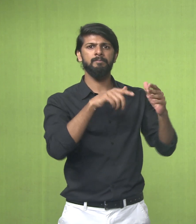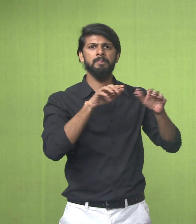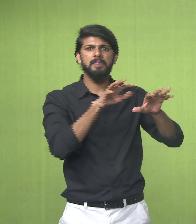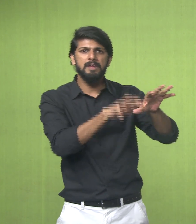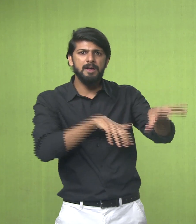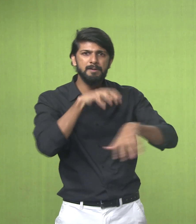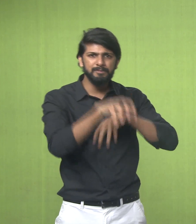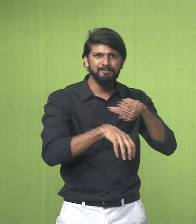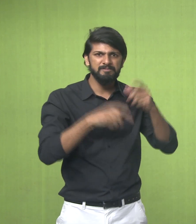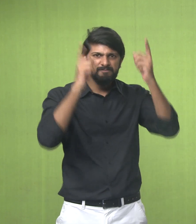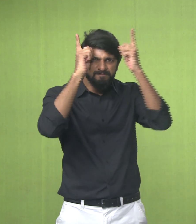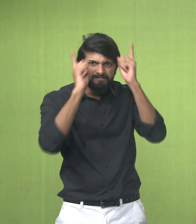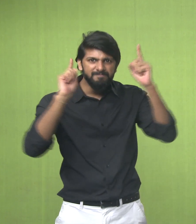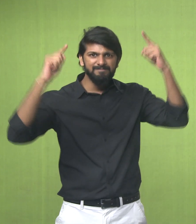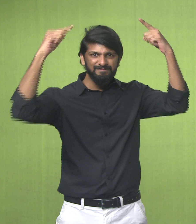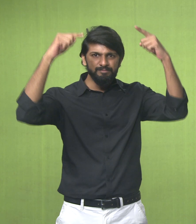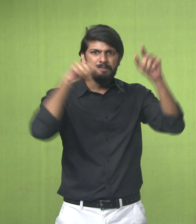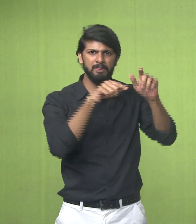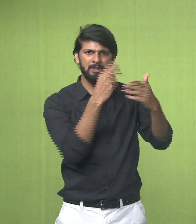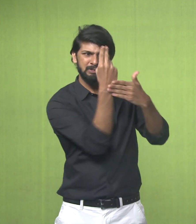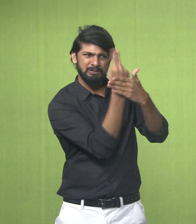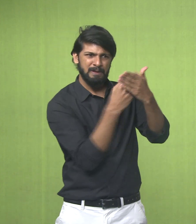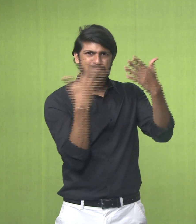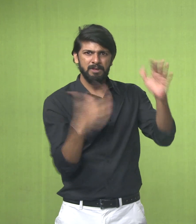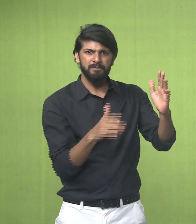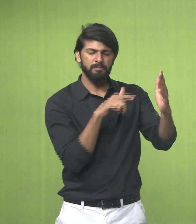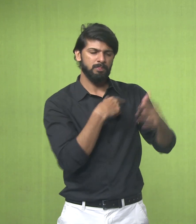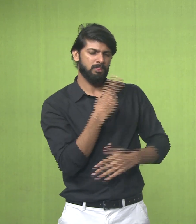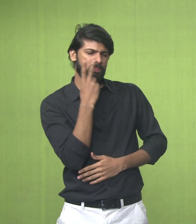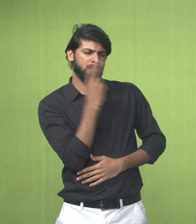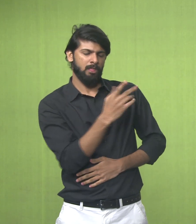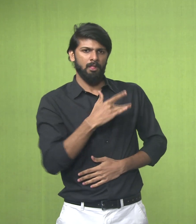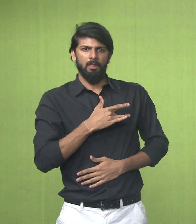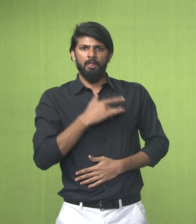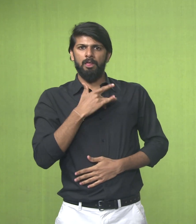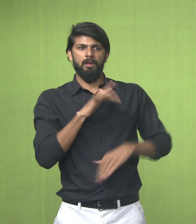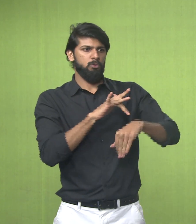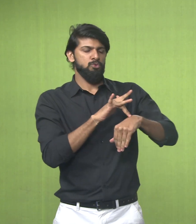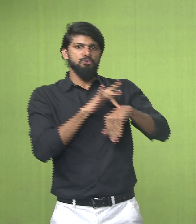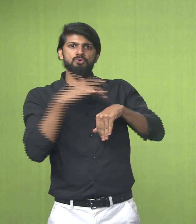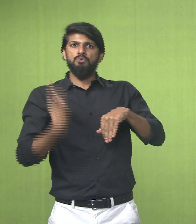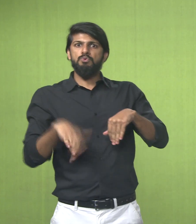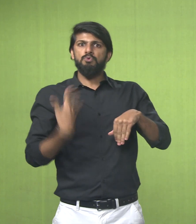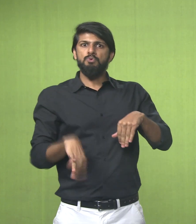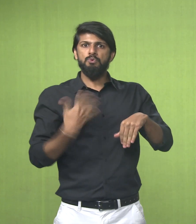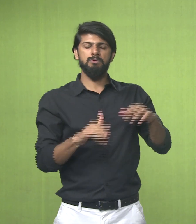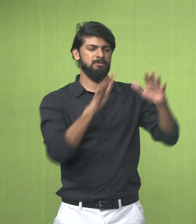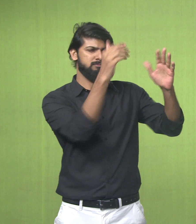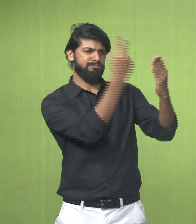The designs like the bull and the tiger designs have been painted with